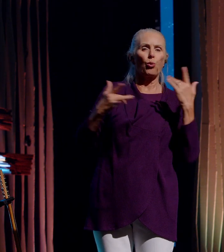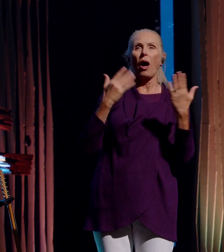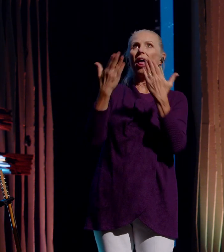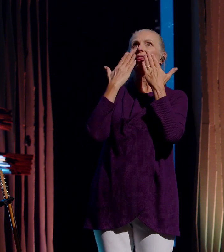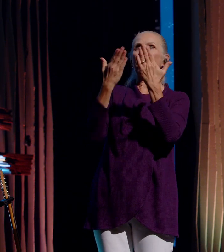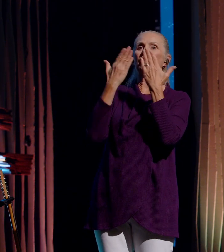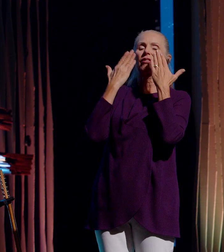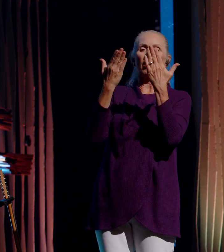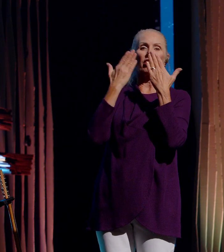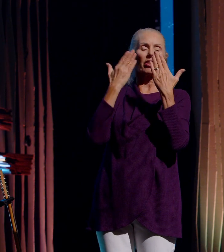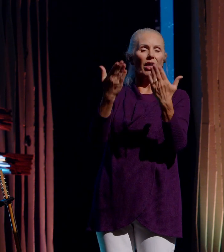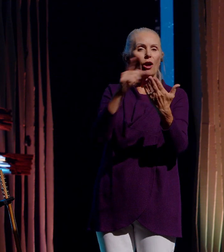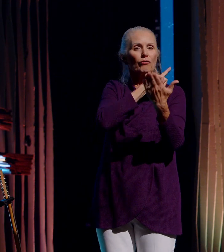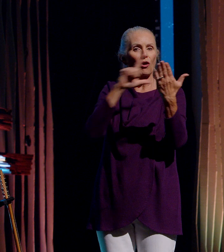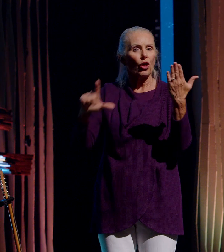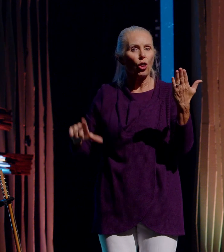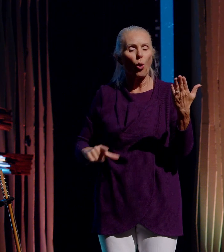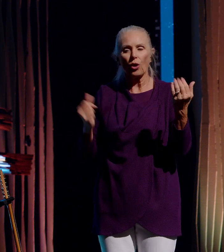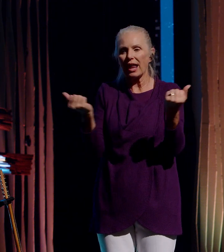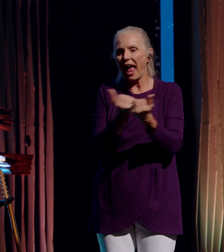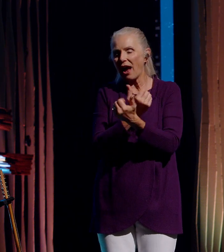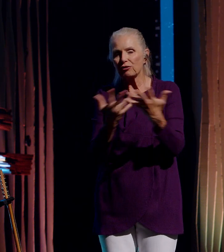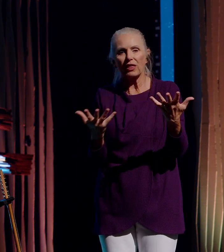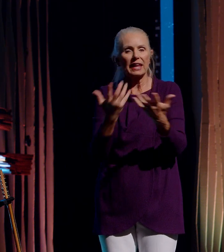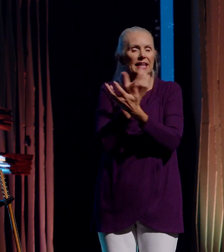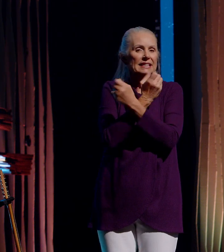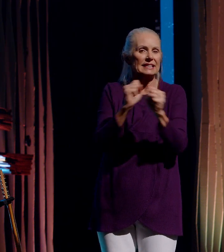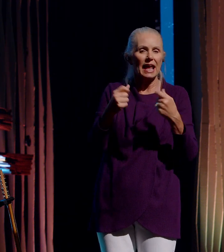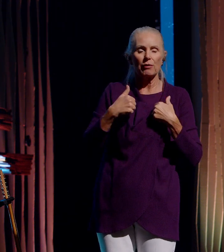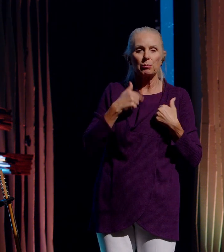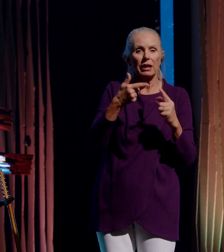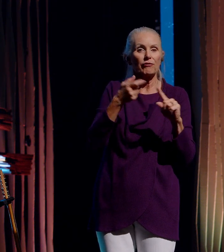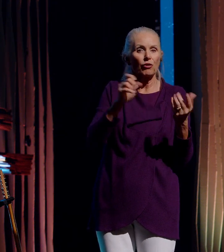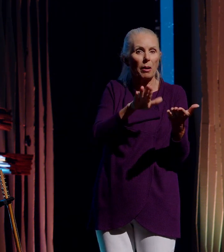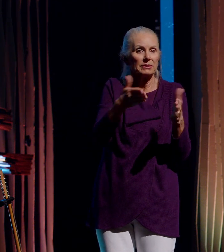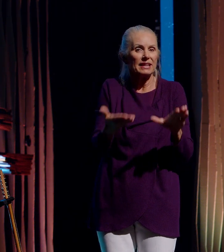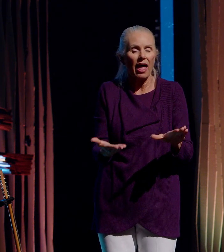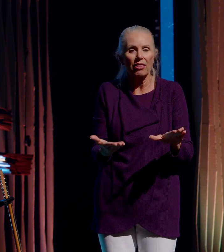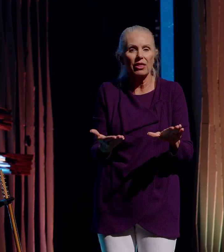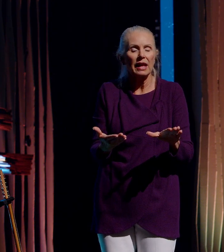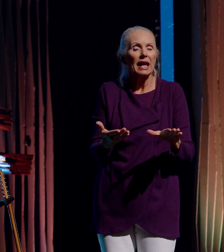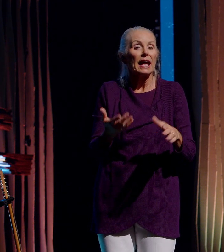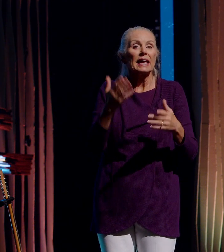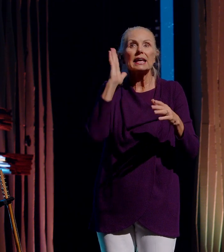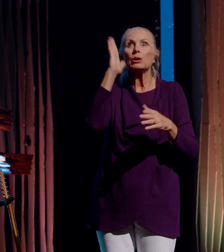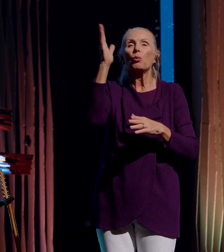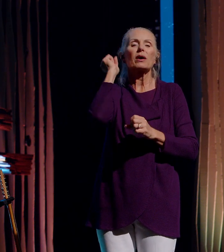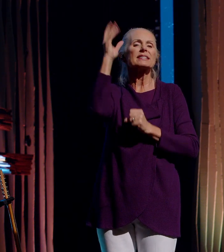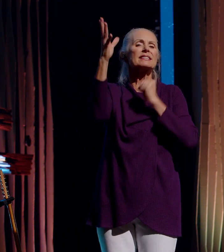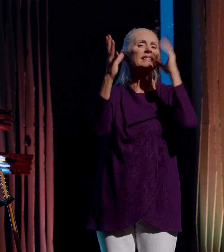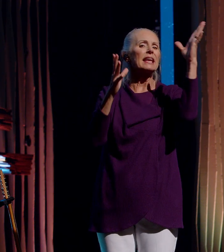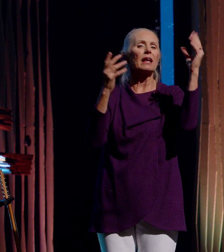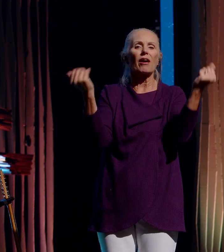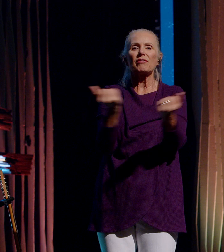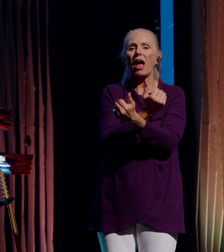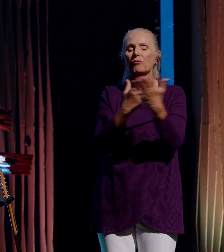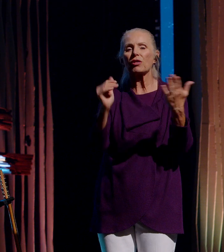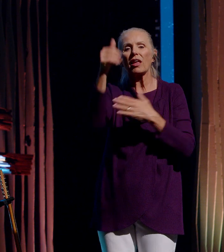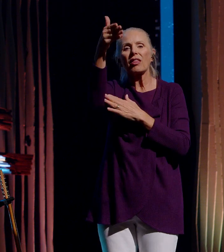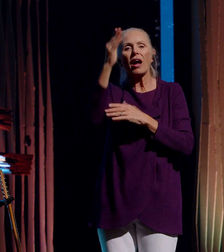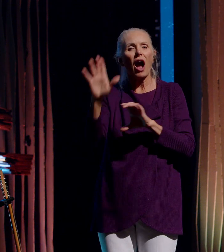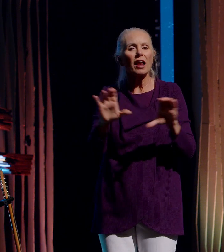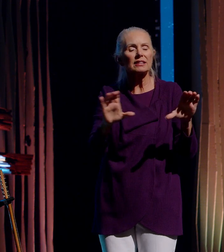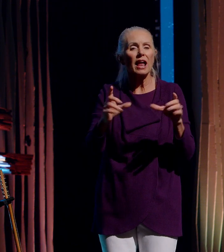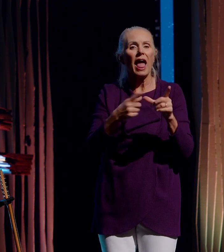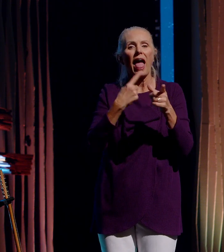for all the way that the Lord has preserved the psalmist from death. I mean, he can't help but sing of all that God has done. But